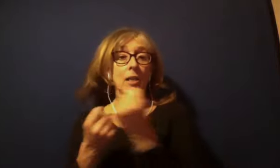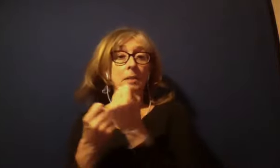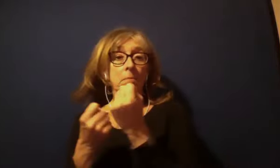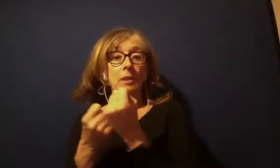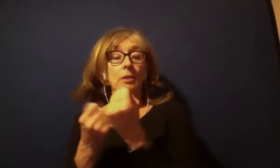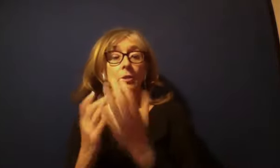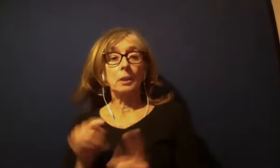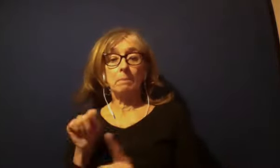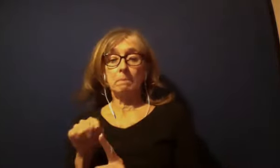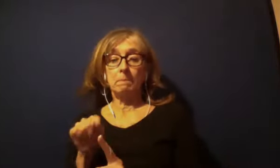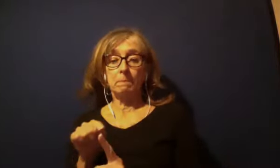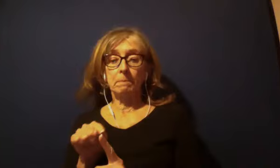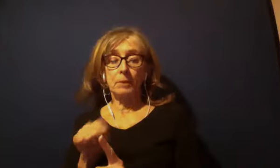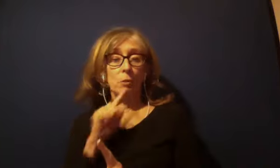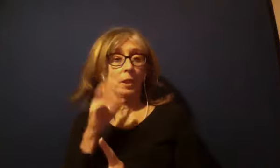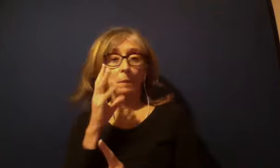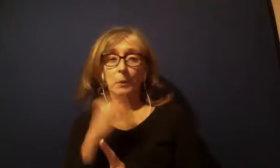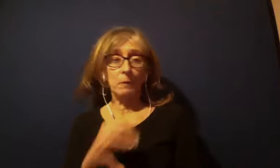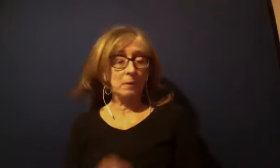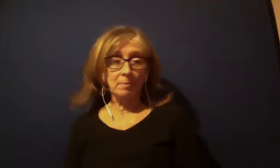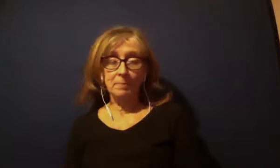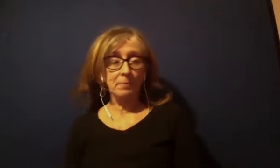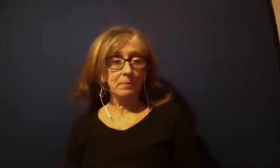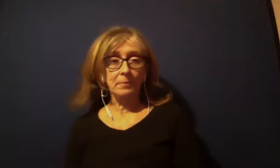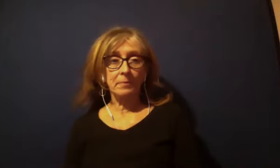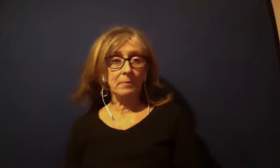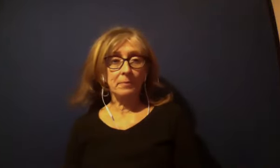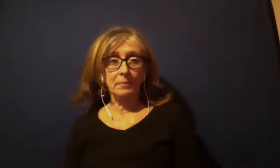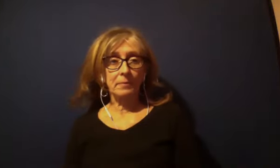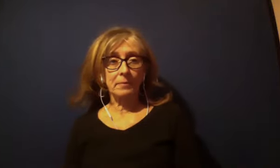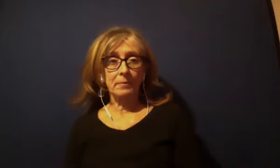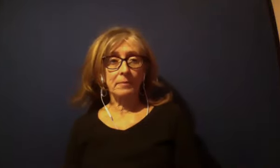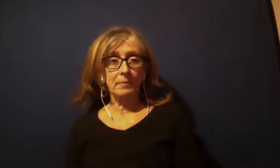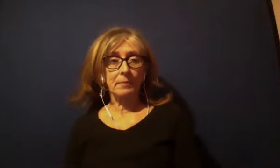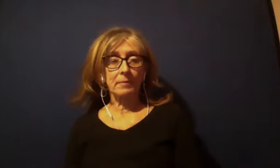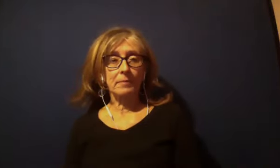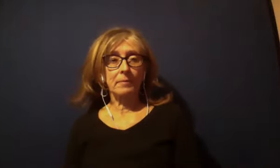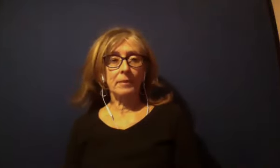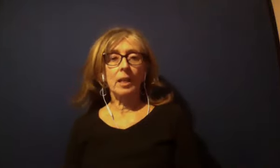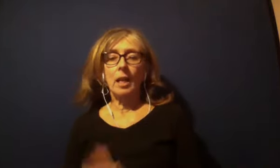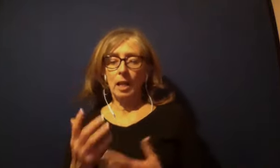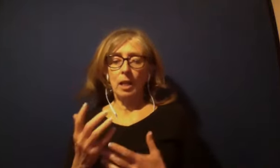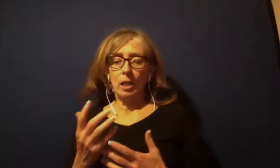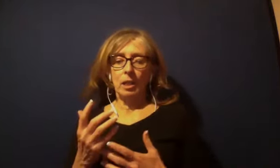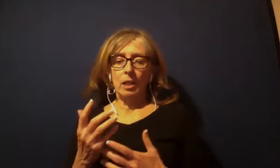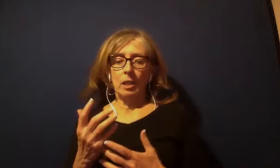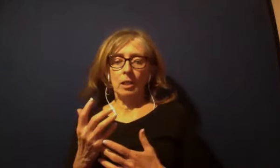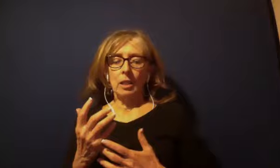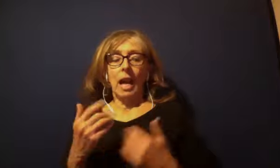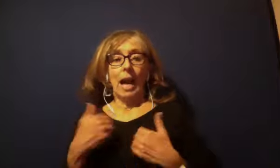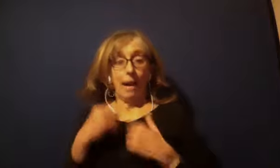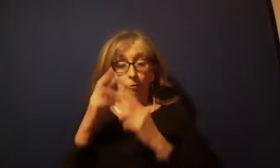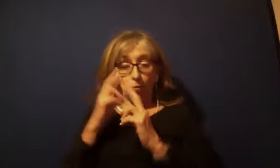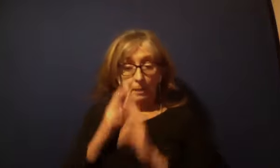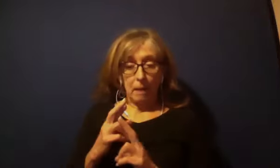really, it's really beautiful to belong to someone and have the respect and discipline